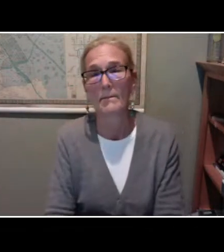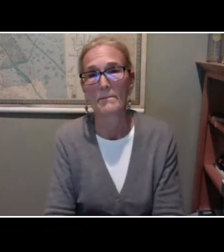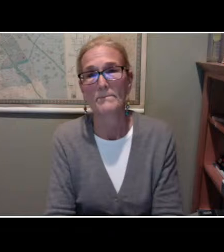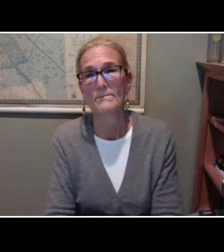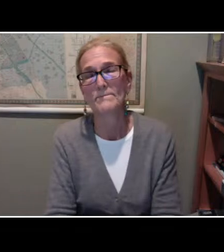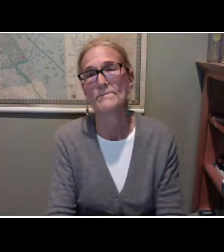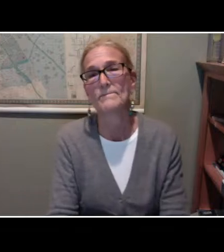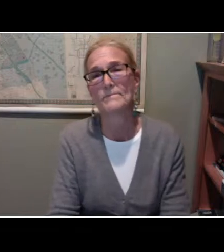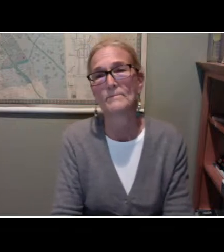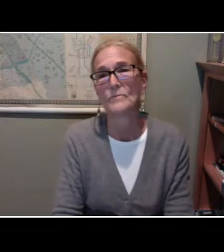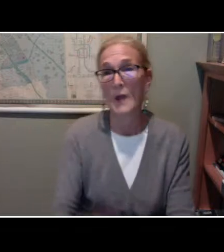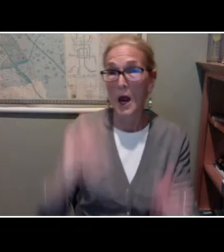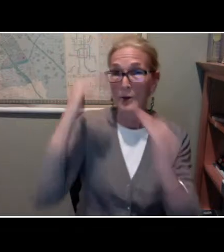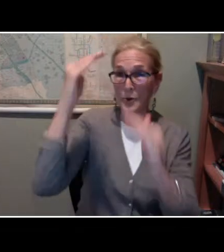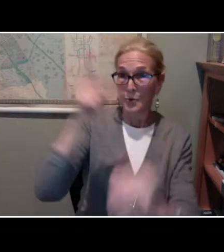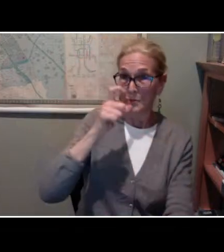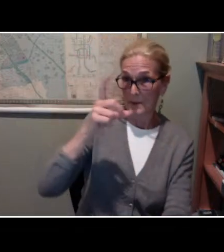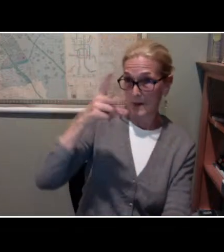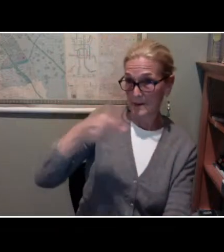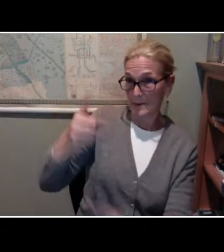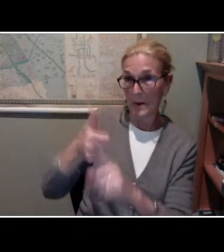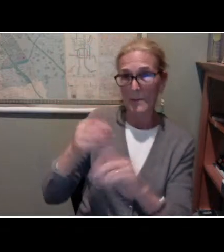workshops.